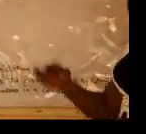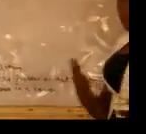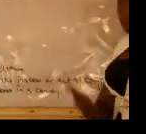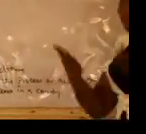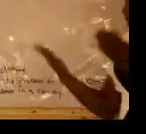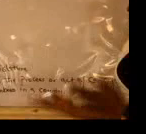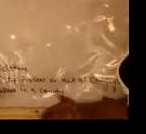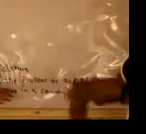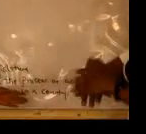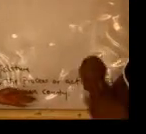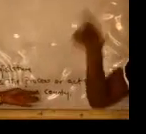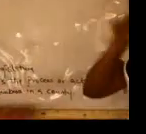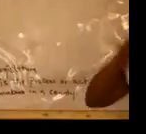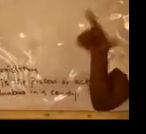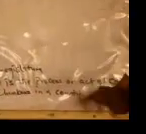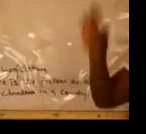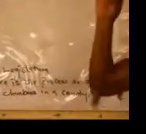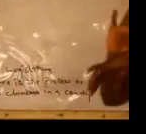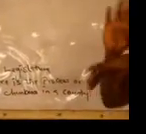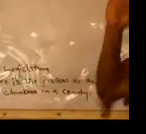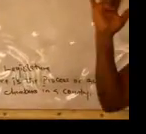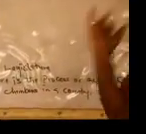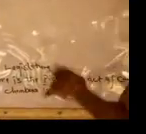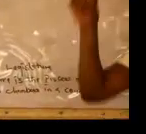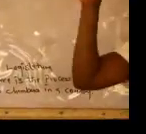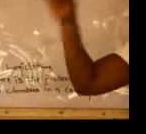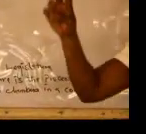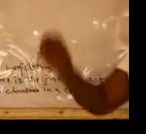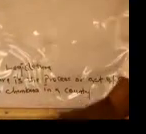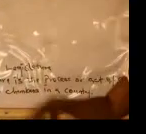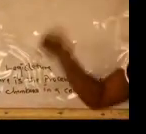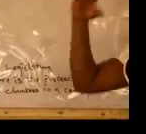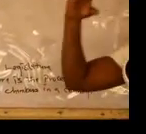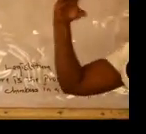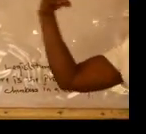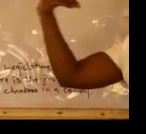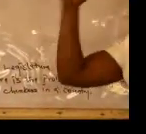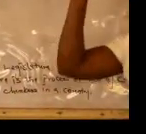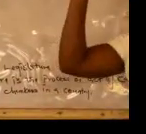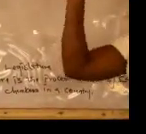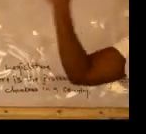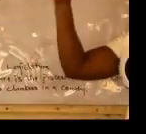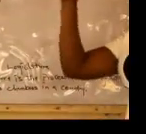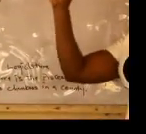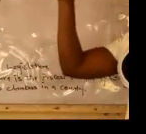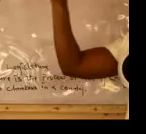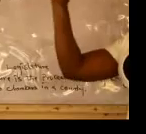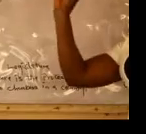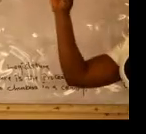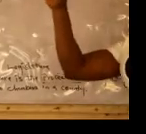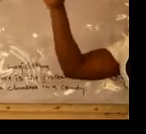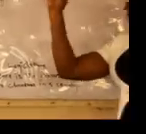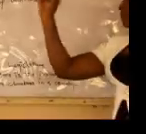2 chambers in a country. In Nigeria, we have 2 chambers. We practice this system. That's the upper and the